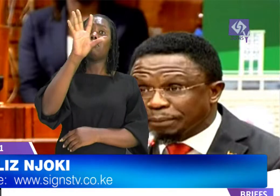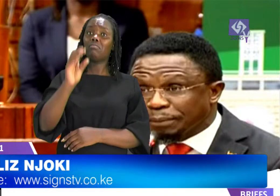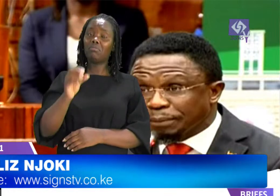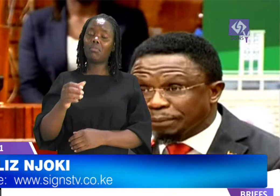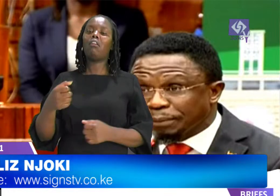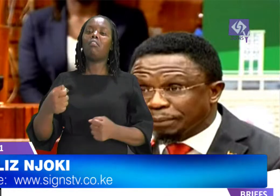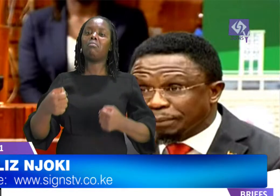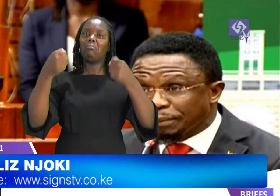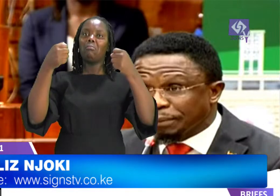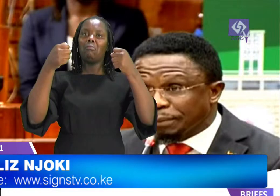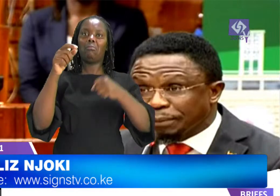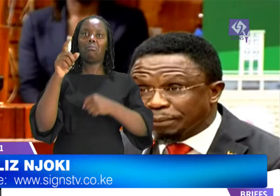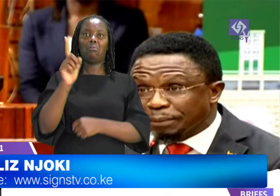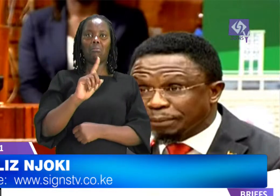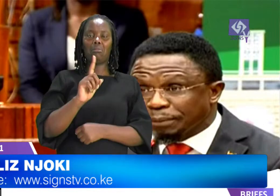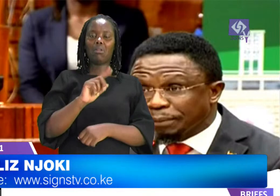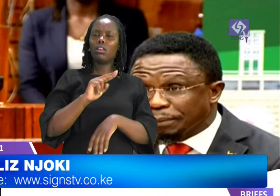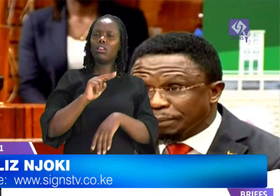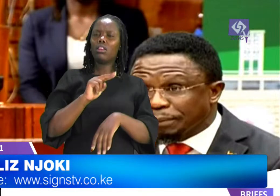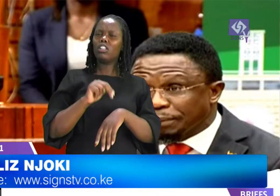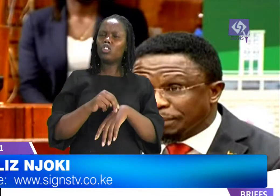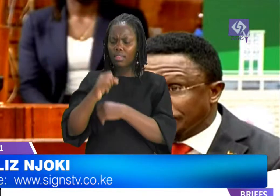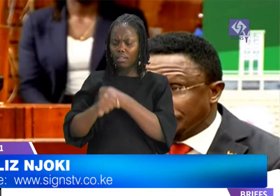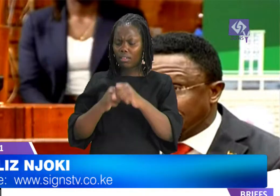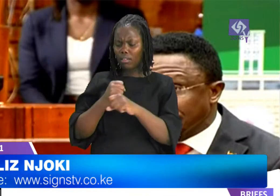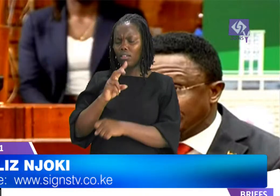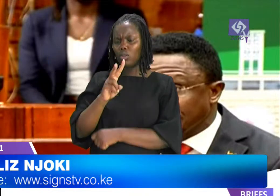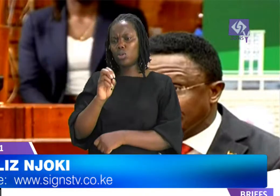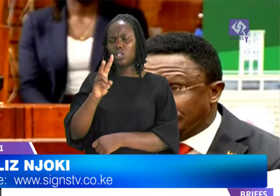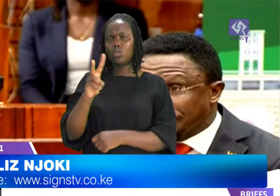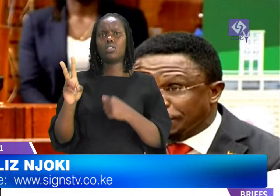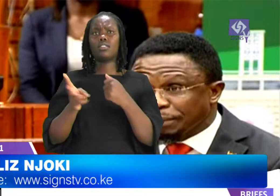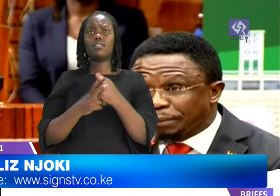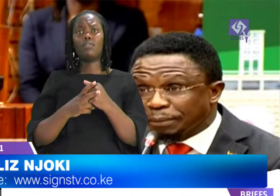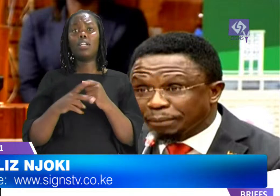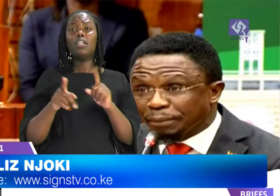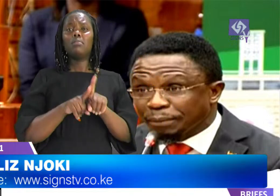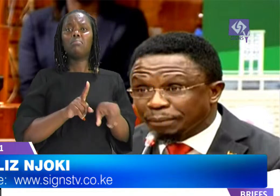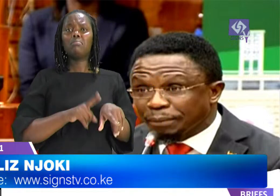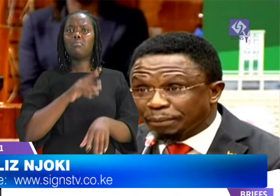for Kenya to host the African Cup of Nations in 2027.